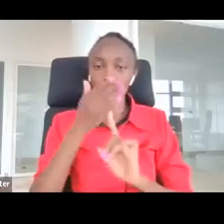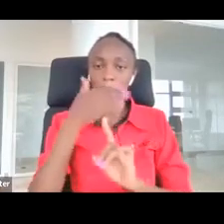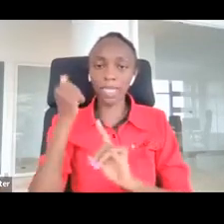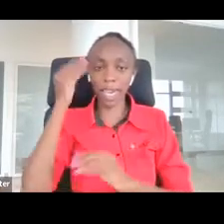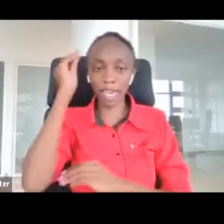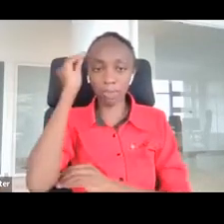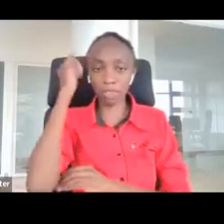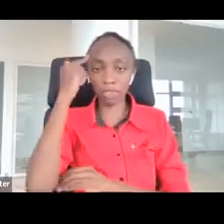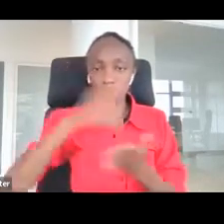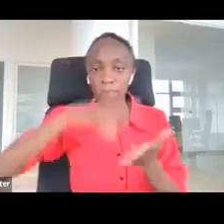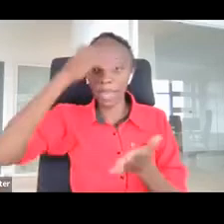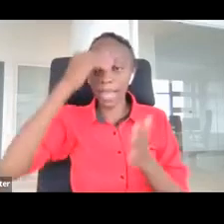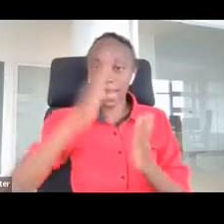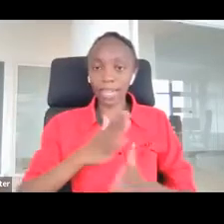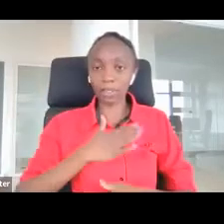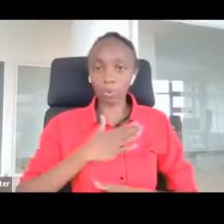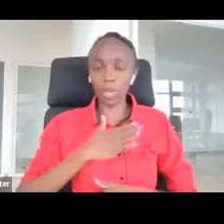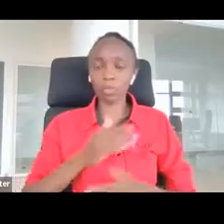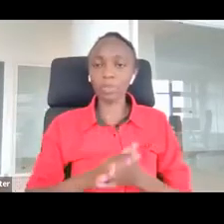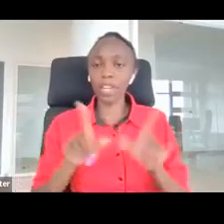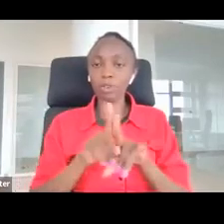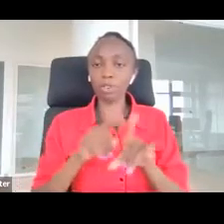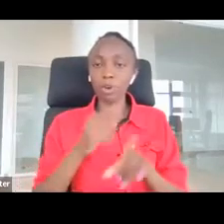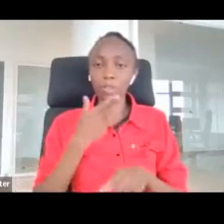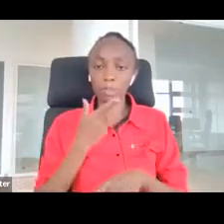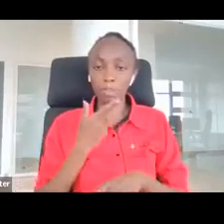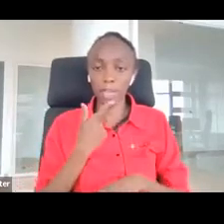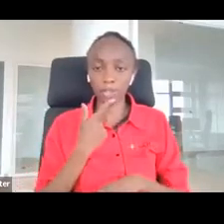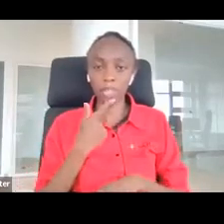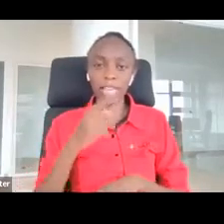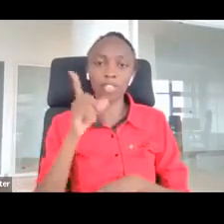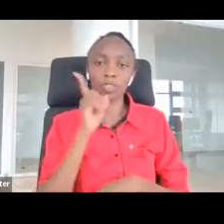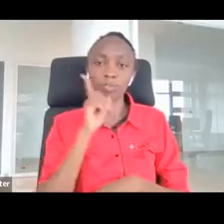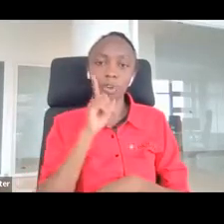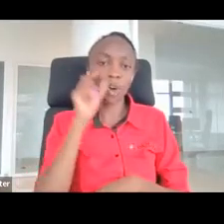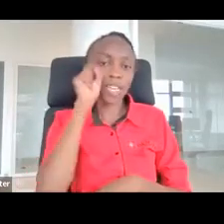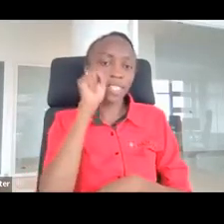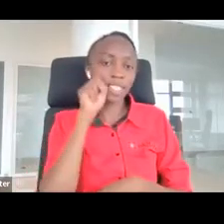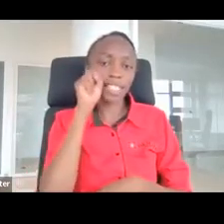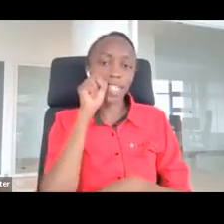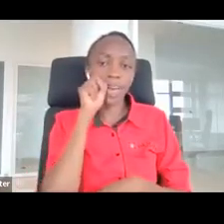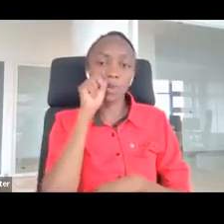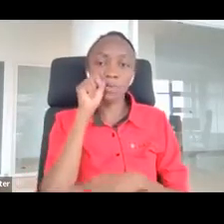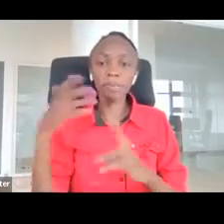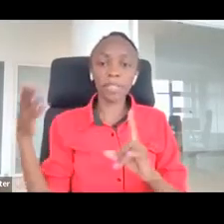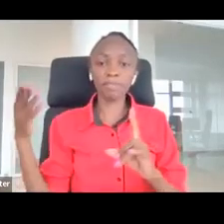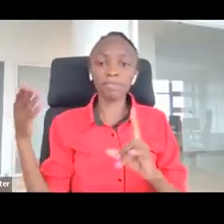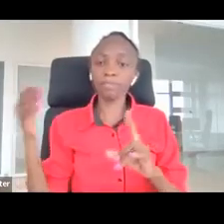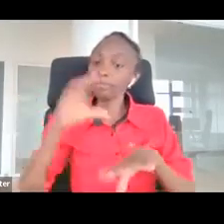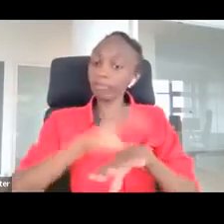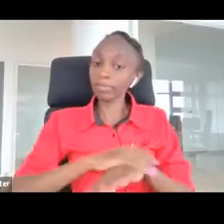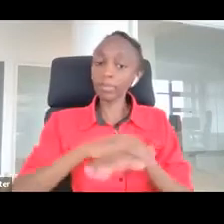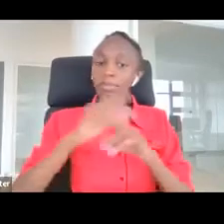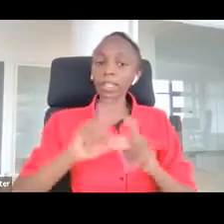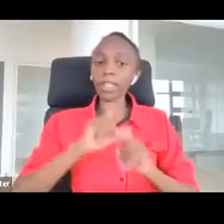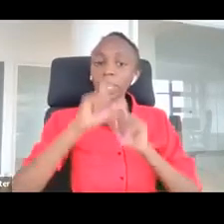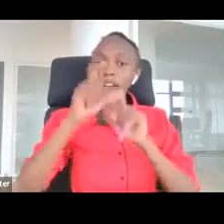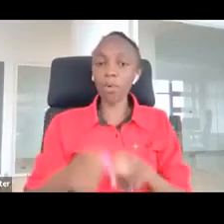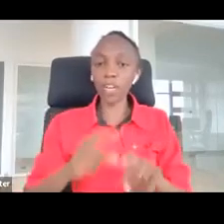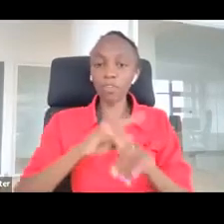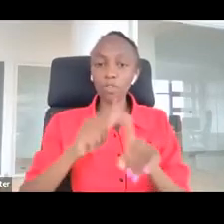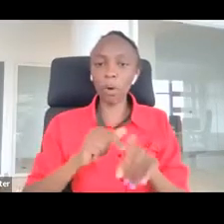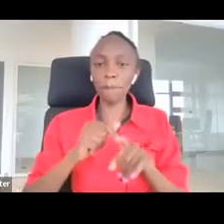learners. And just to mention to us that tomorrow, Sheila will be receiving an award from the